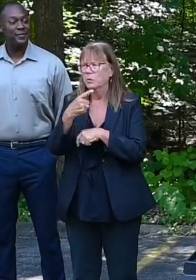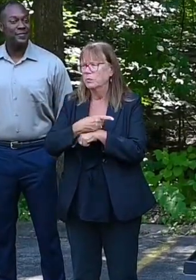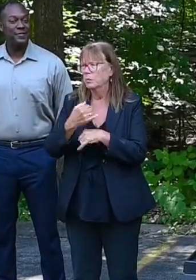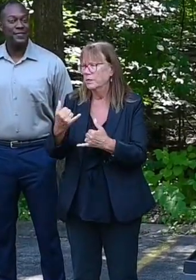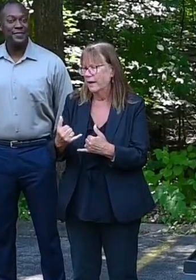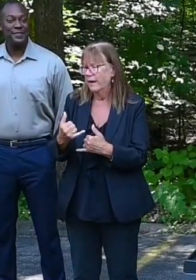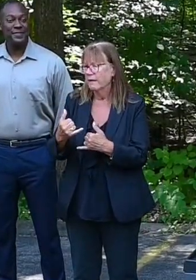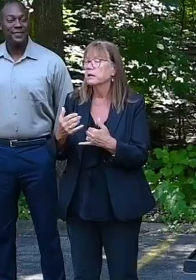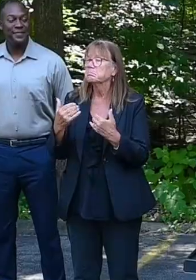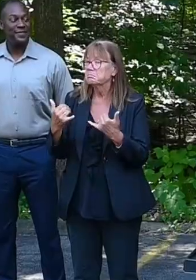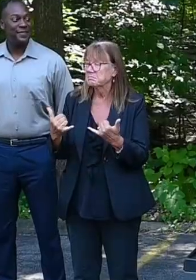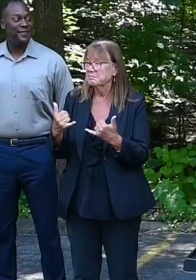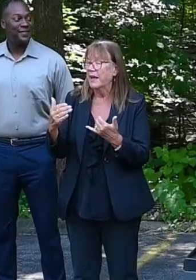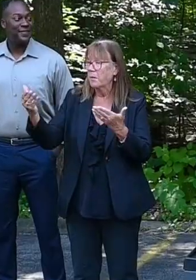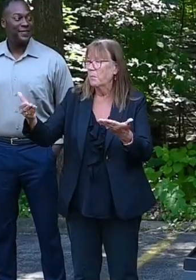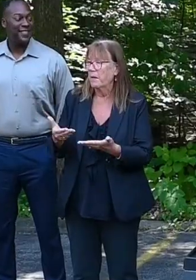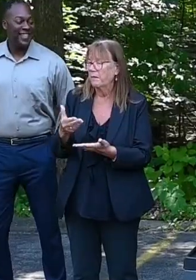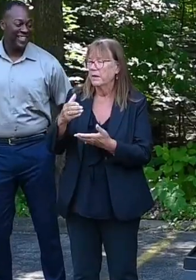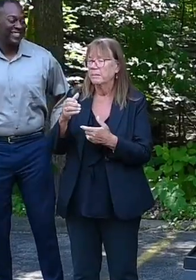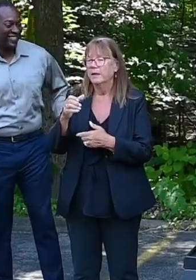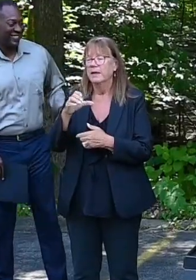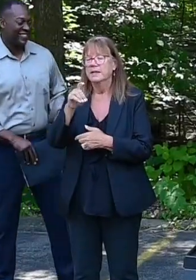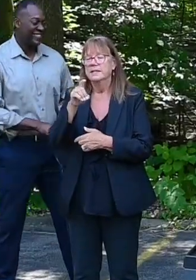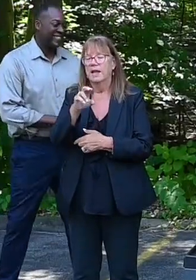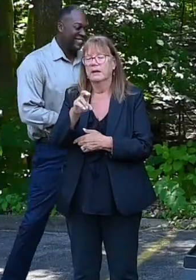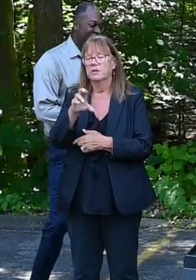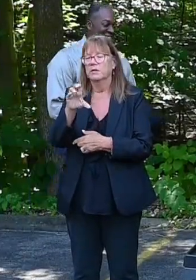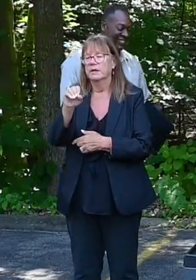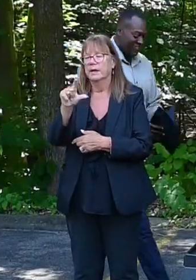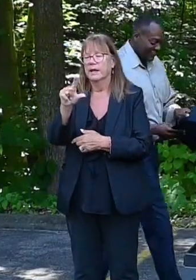County Executive Dr. Calvin Ball.